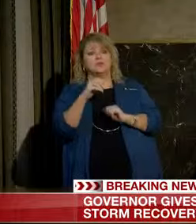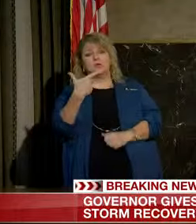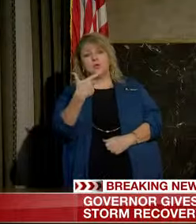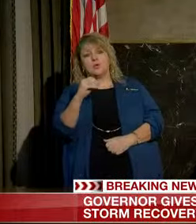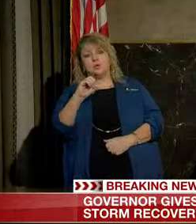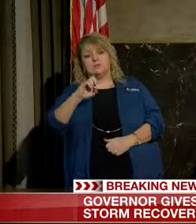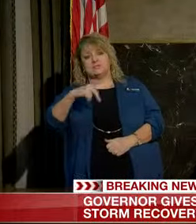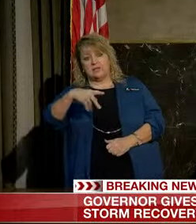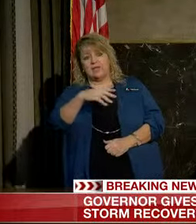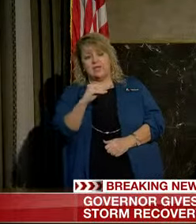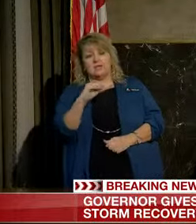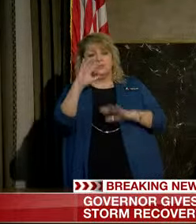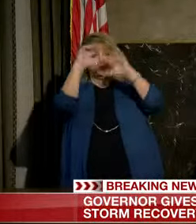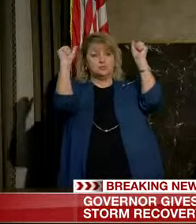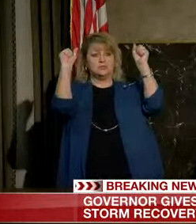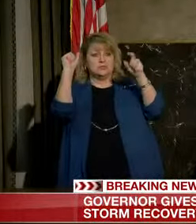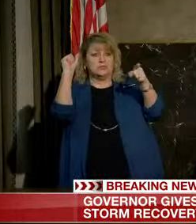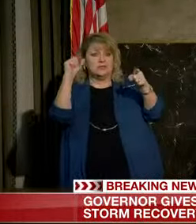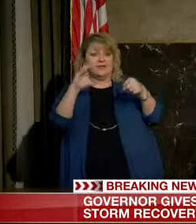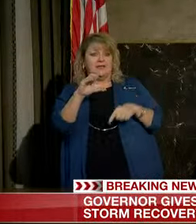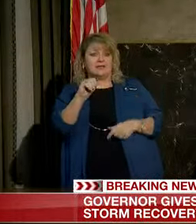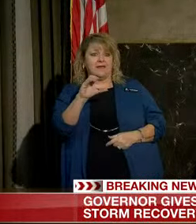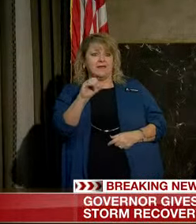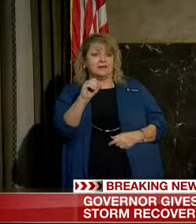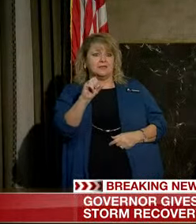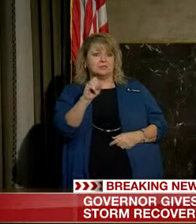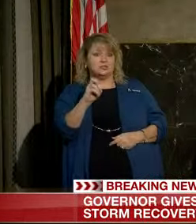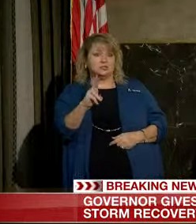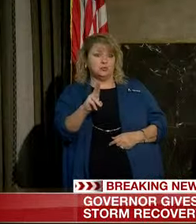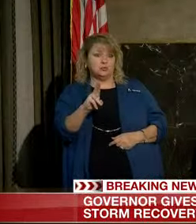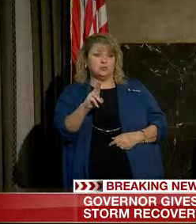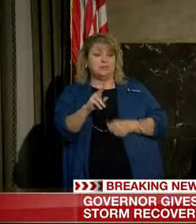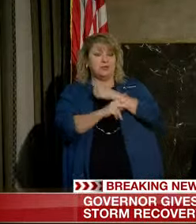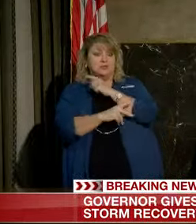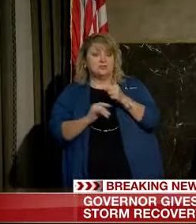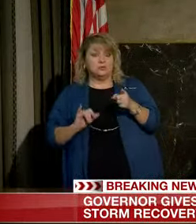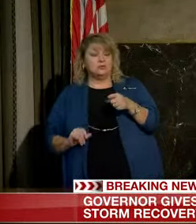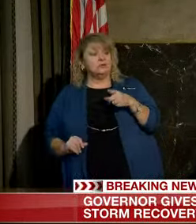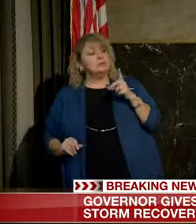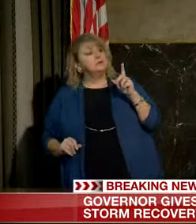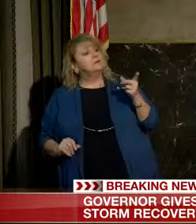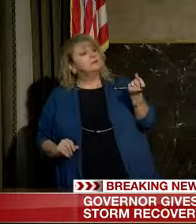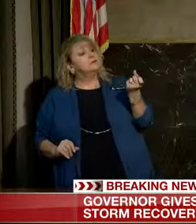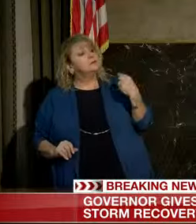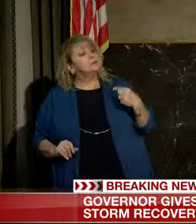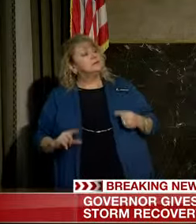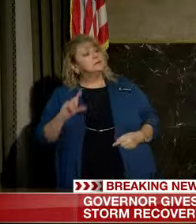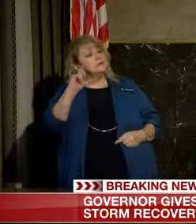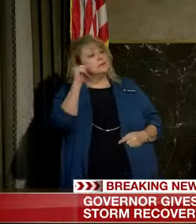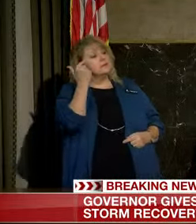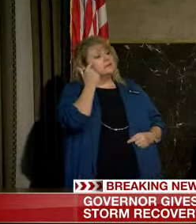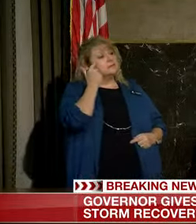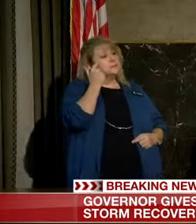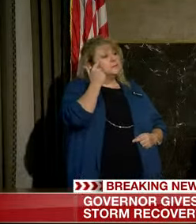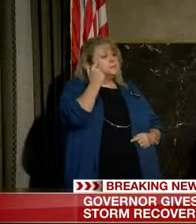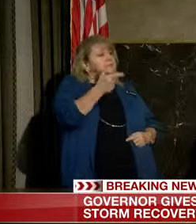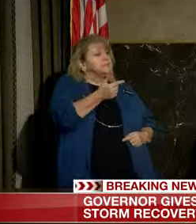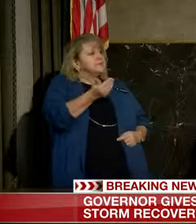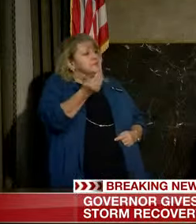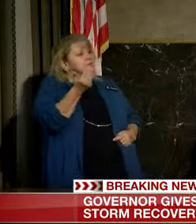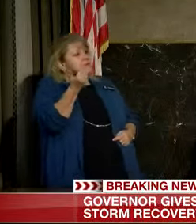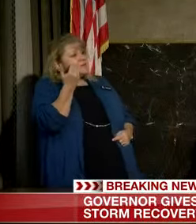and the superintendent in Calcasieu Parish as well. Yes, ma'am. Governor, we're, as you know, a